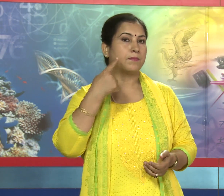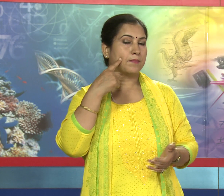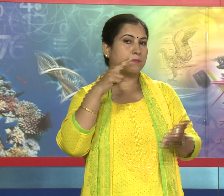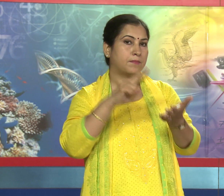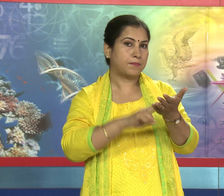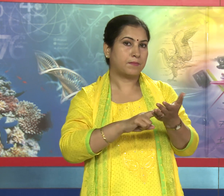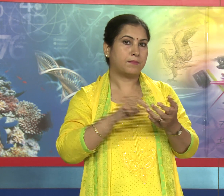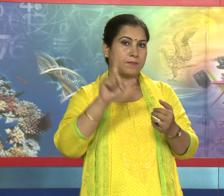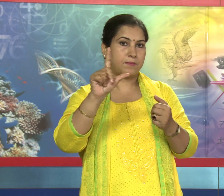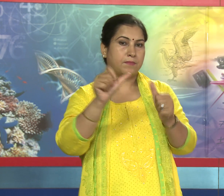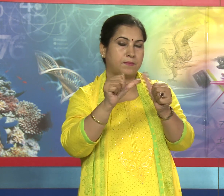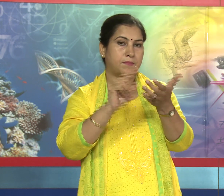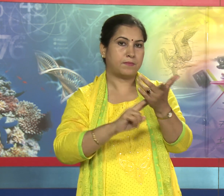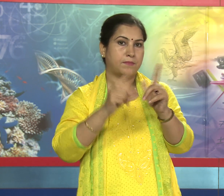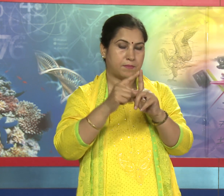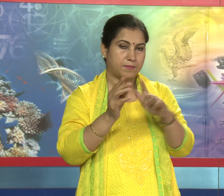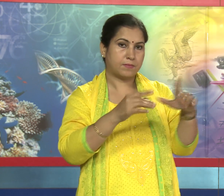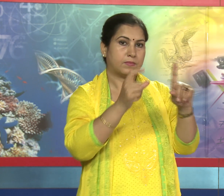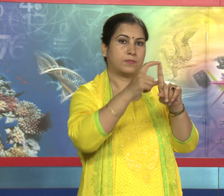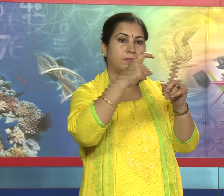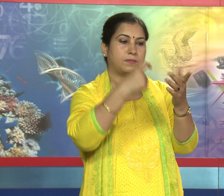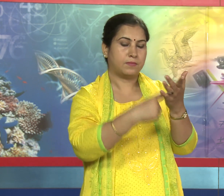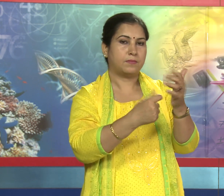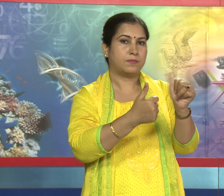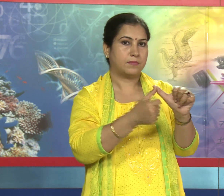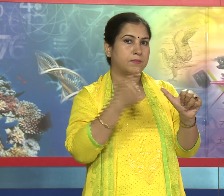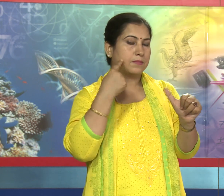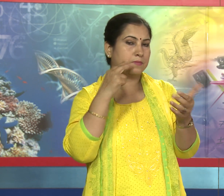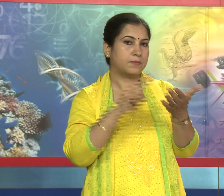drainage basin of western Rajasthan.